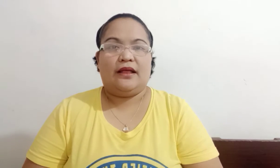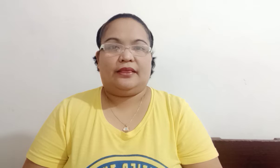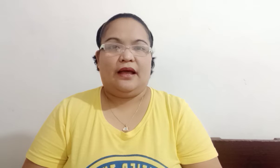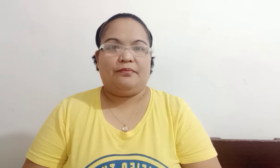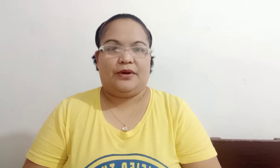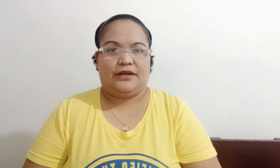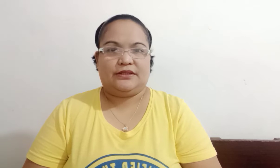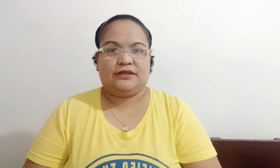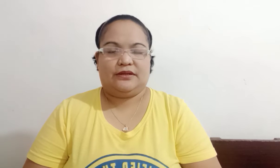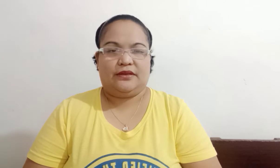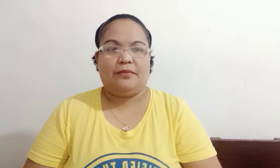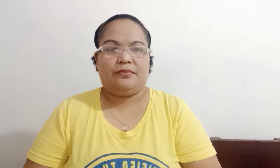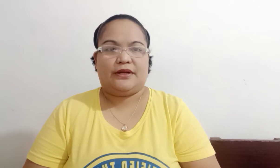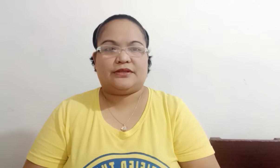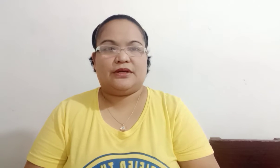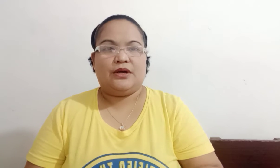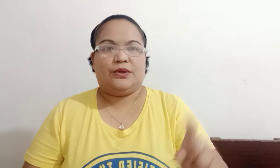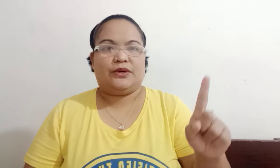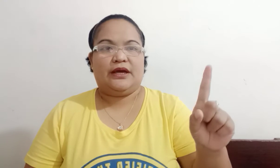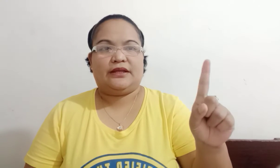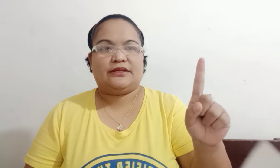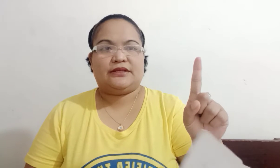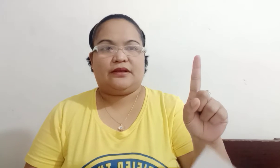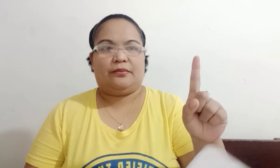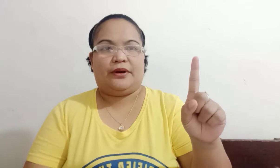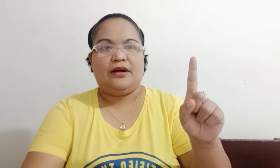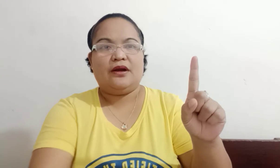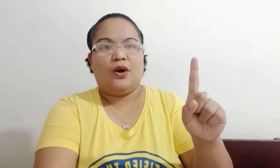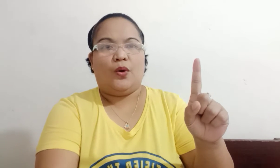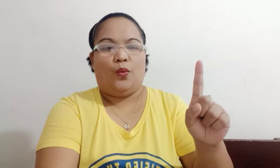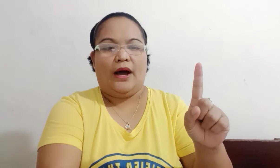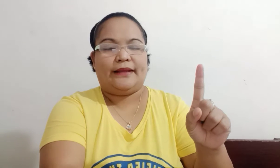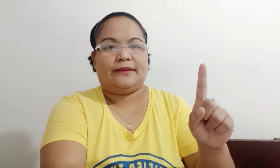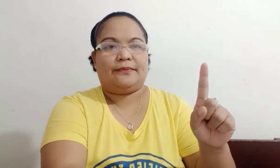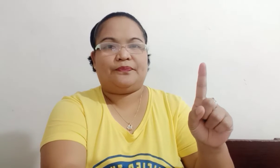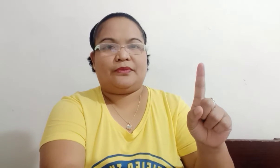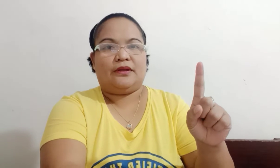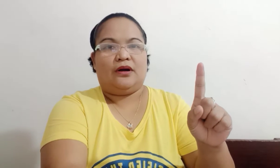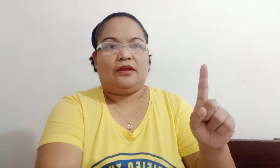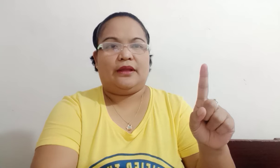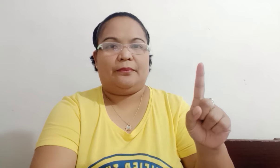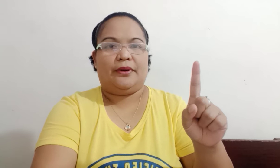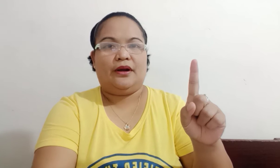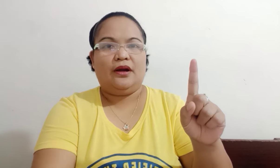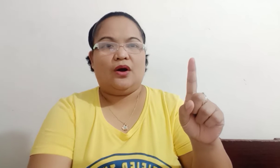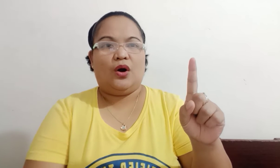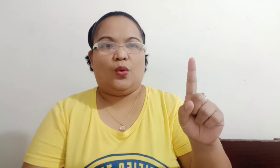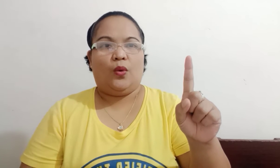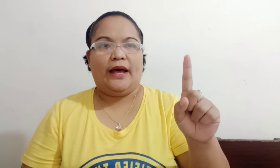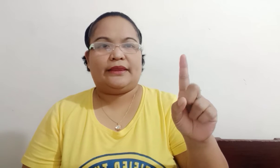numbers. Numbers. Okay, this is number 1. Number 1.